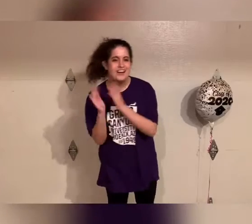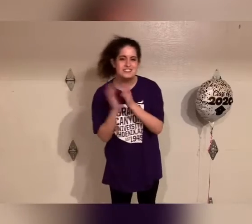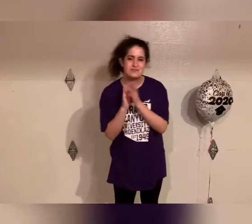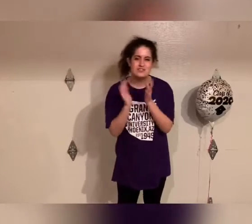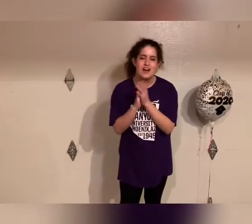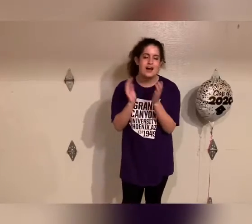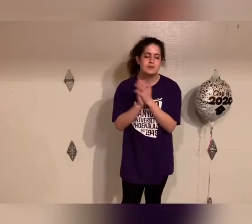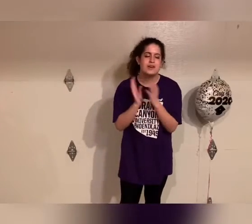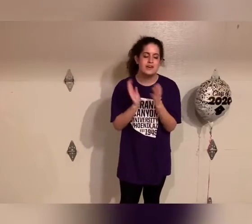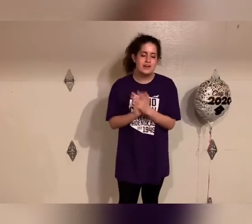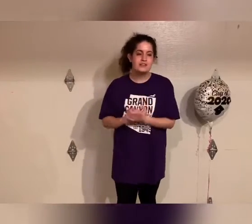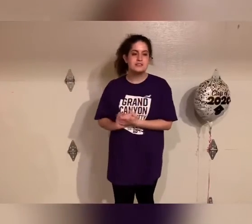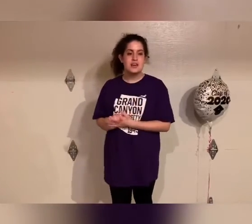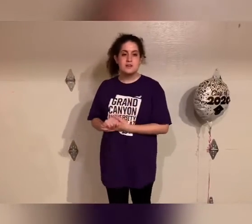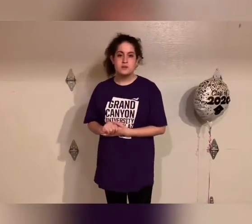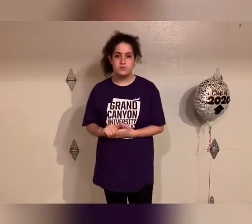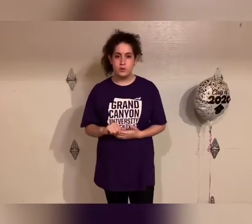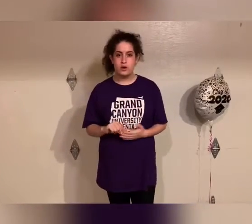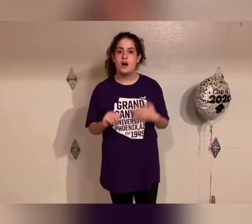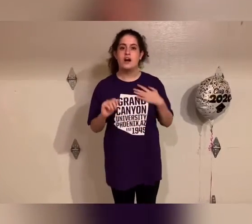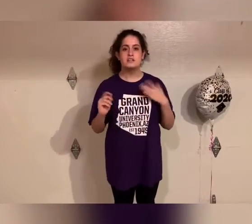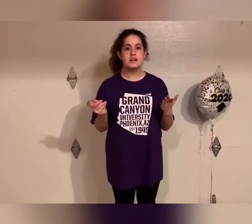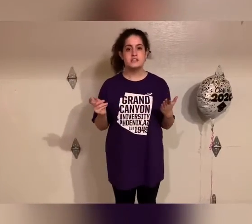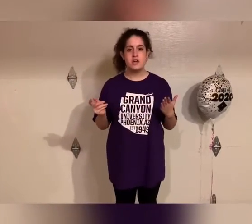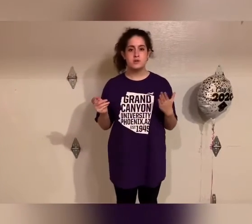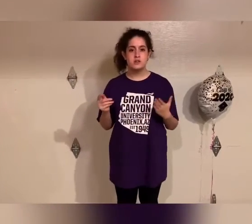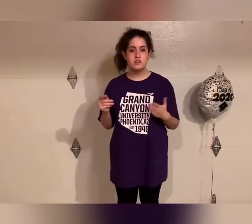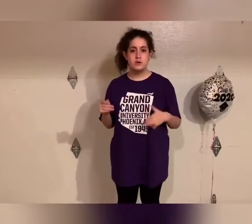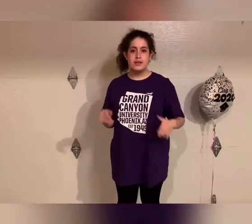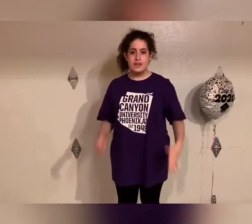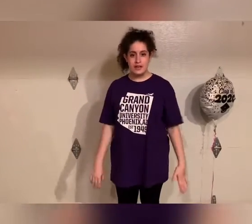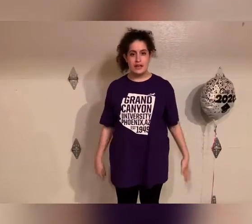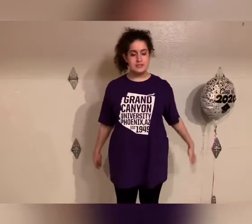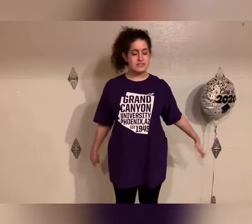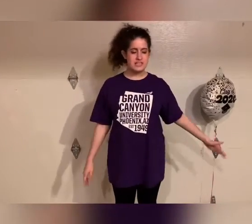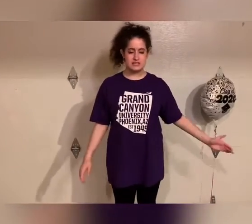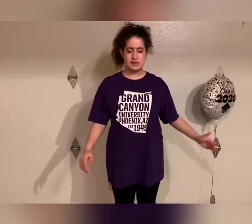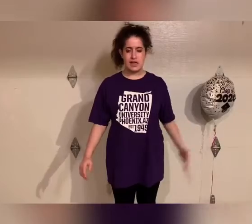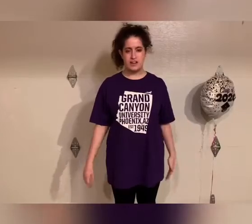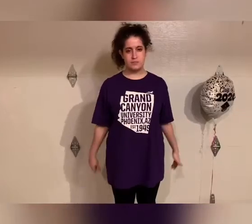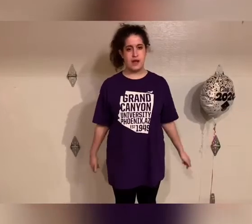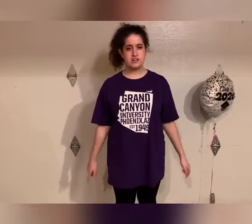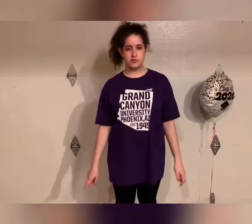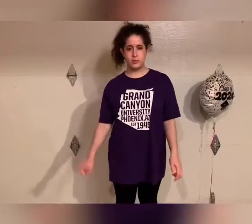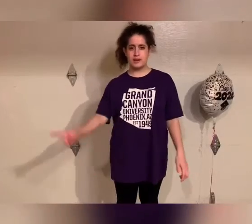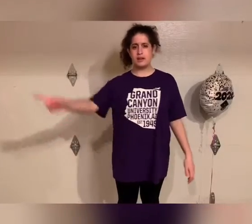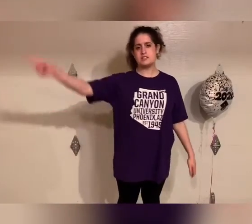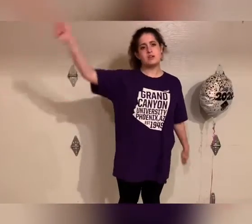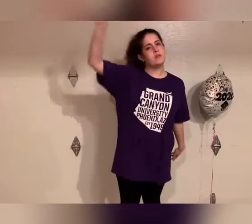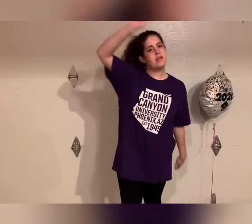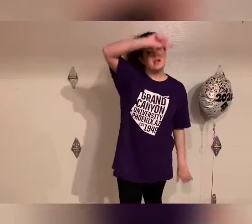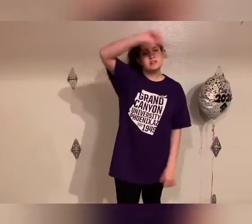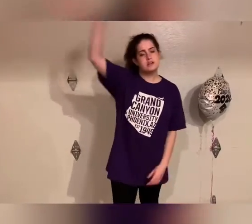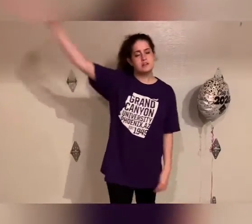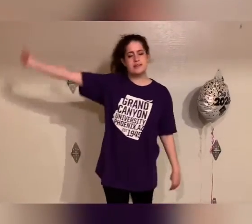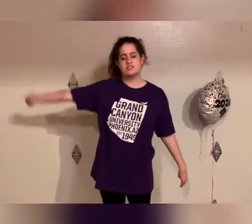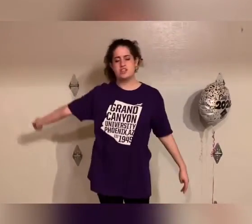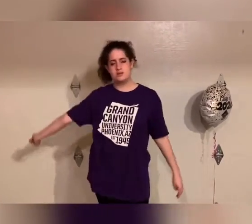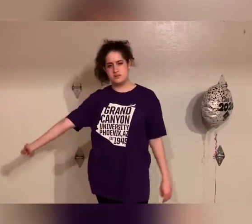Awesome job, kids. So for our next song we're going to do is This Little Light of Mine. So everybody needs to get ready to let our lights shine for